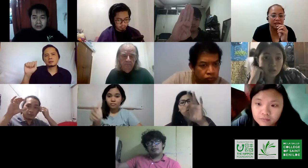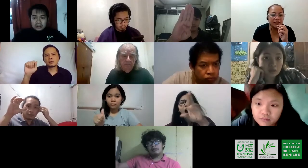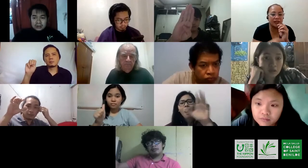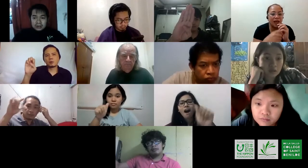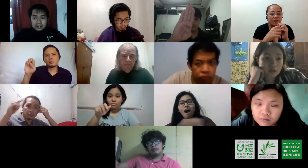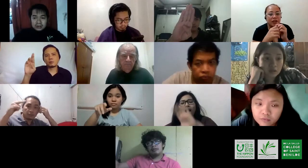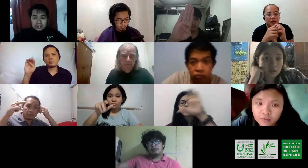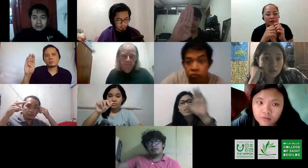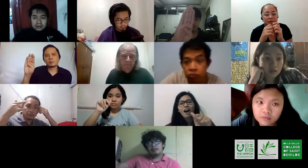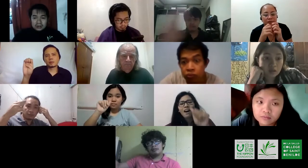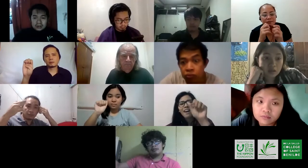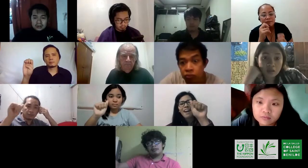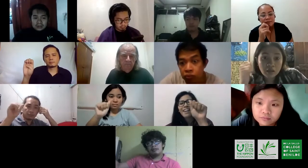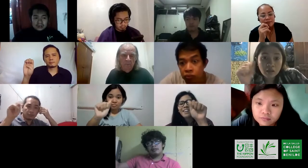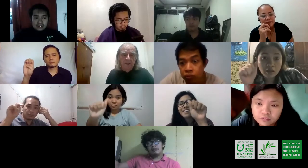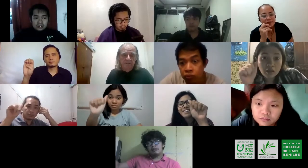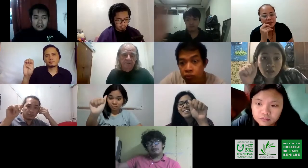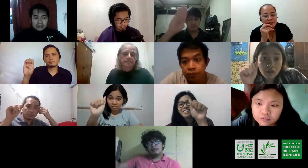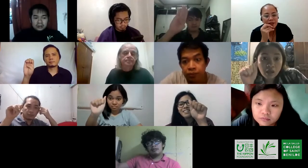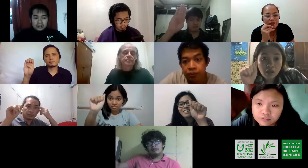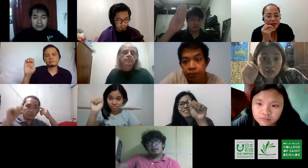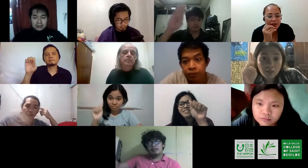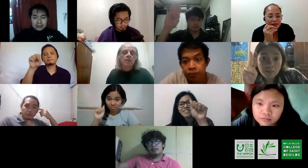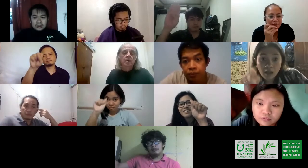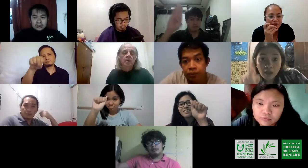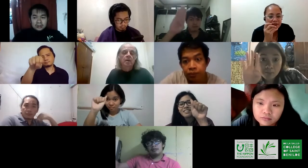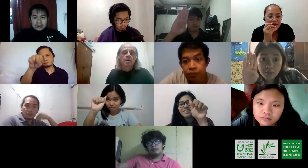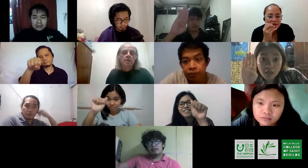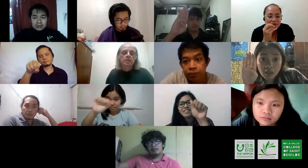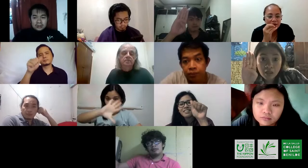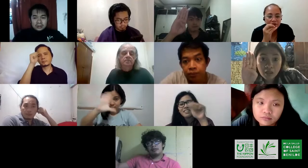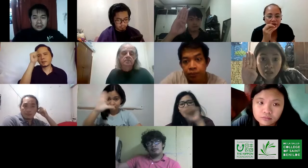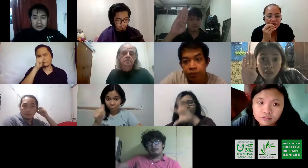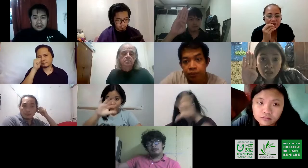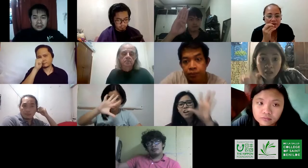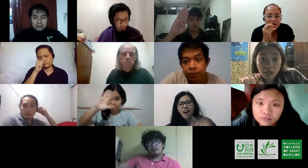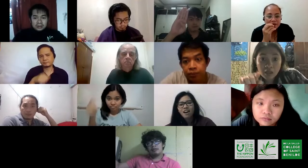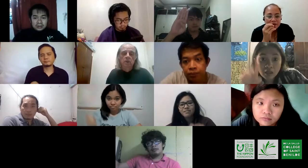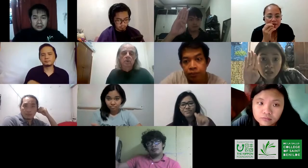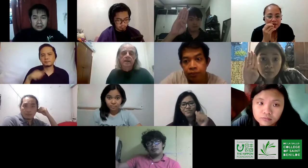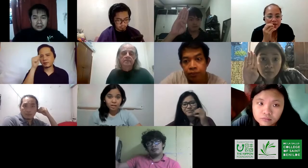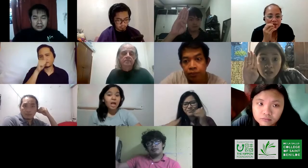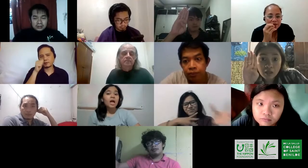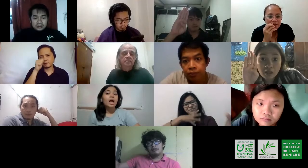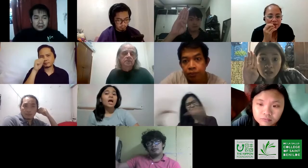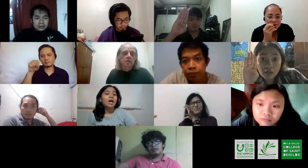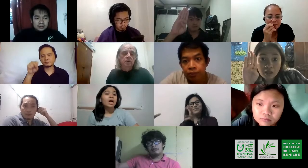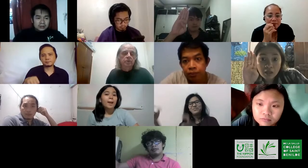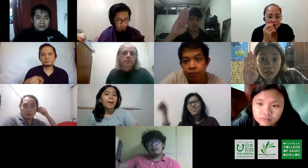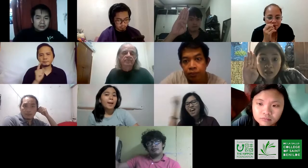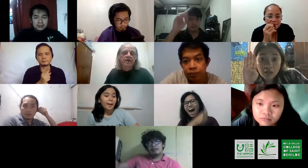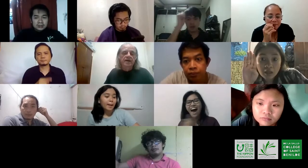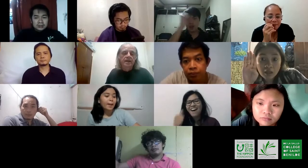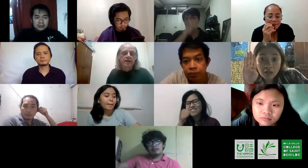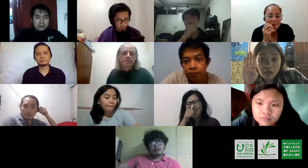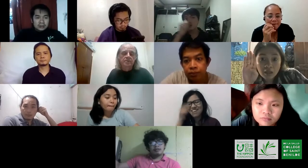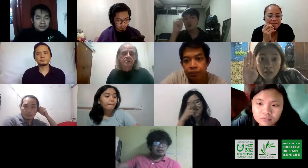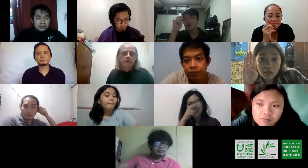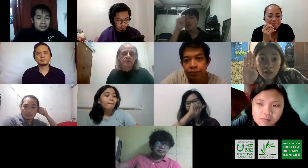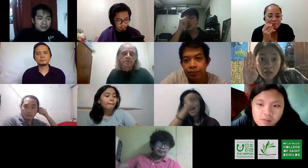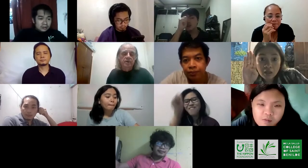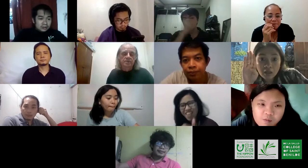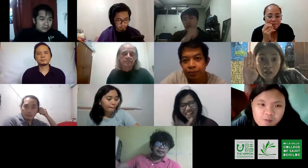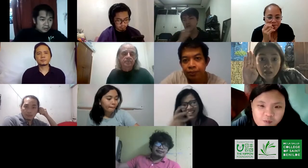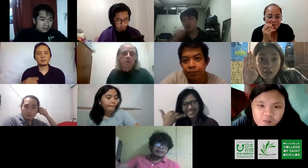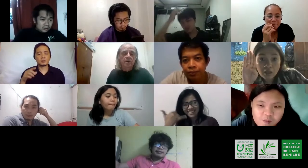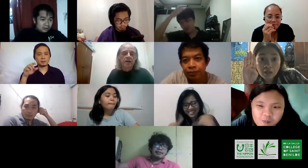It's in Africa. Yes. It's in Africa. Yami is saying it's in Africa. Right. So you can find the answer to